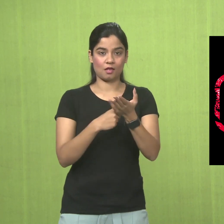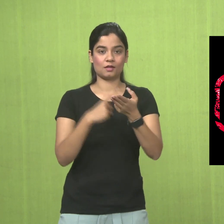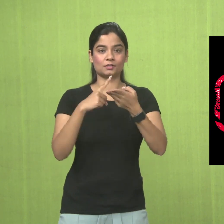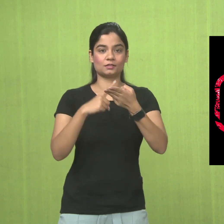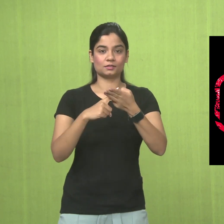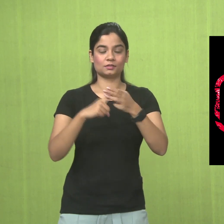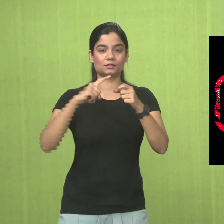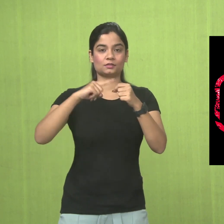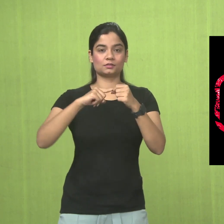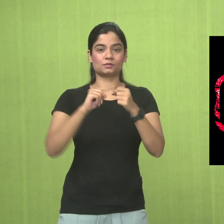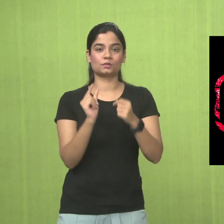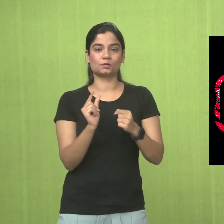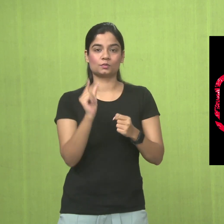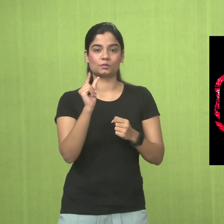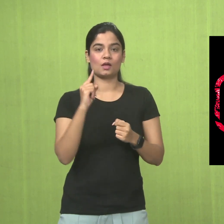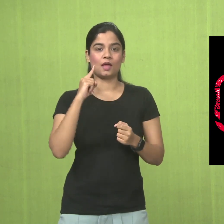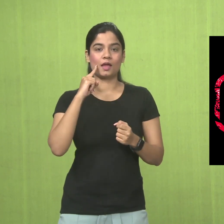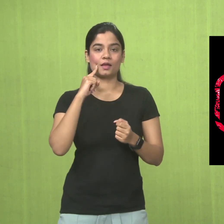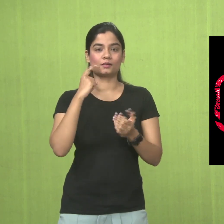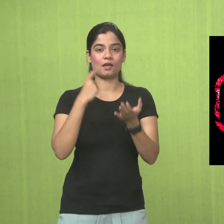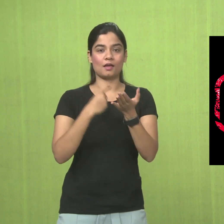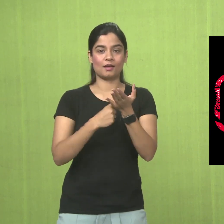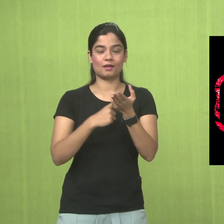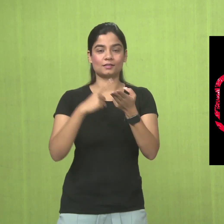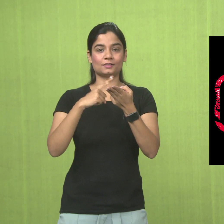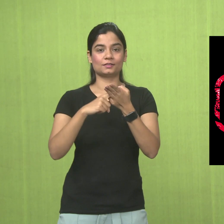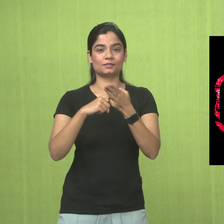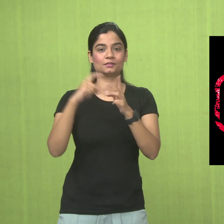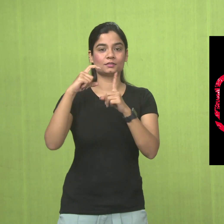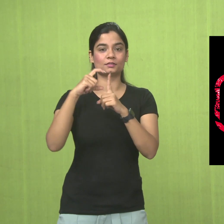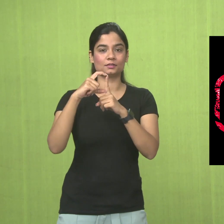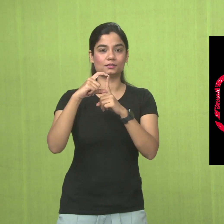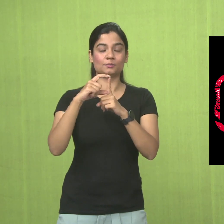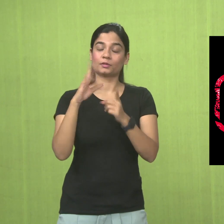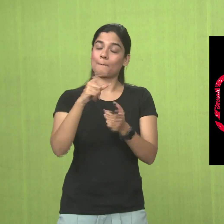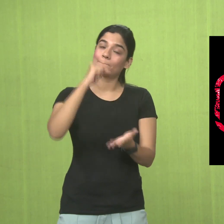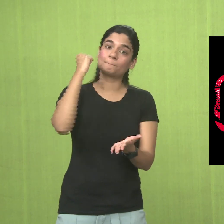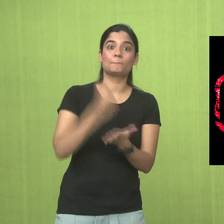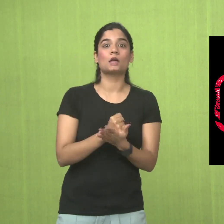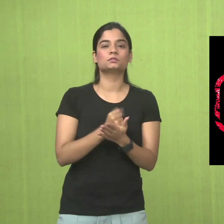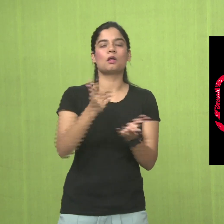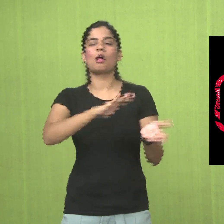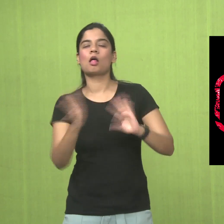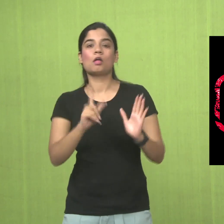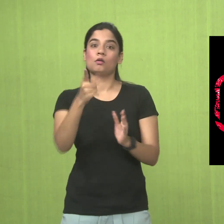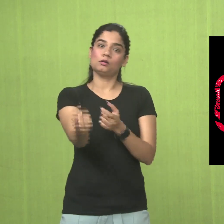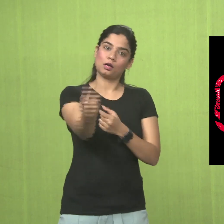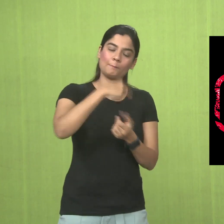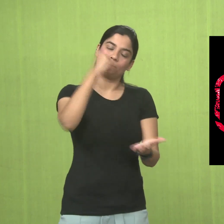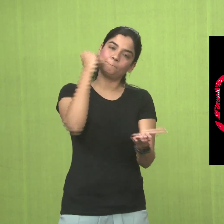Required means compulsory, like being on time is compulsory, finishing work is